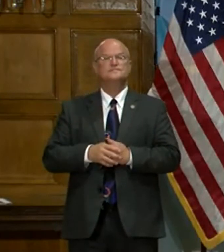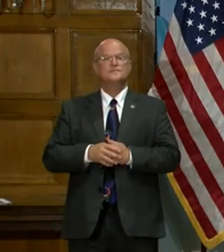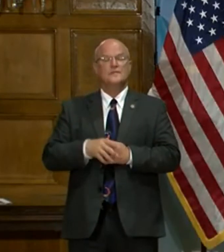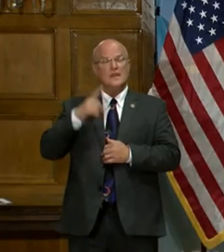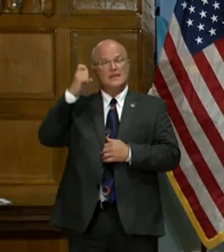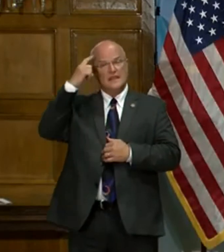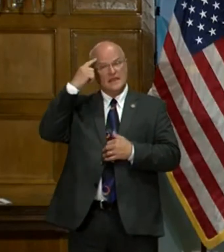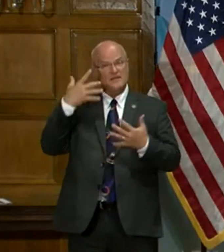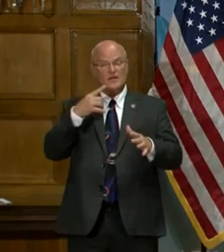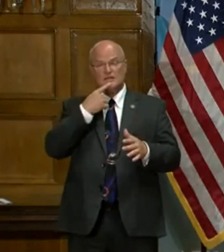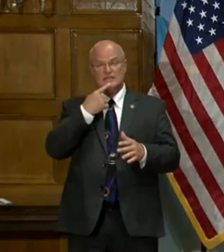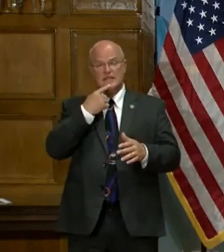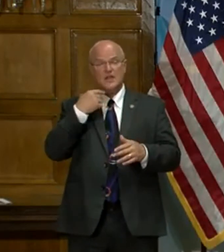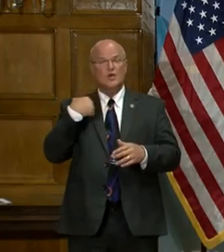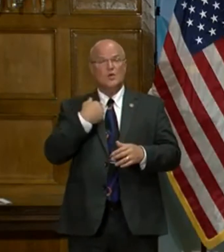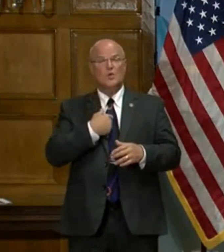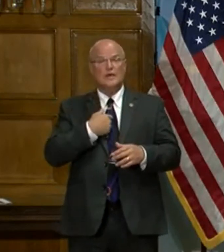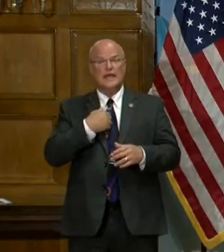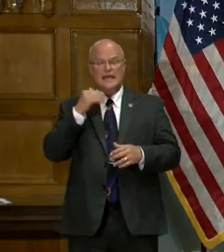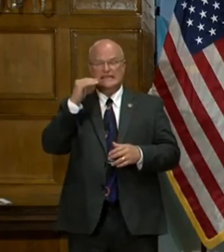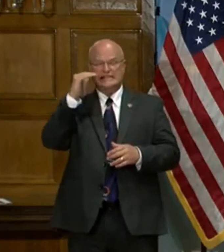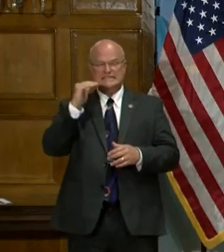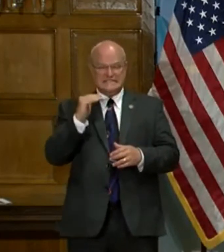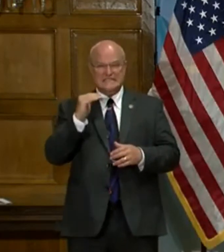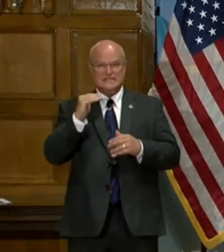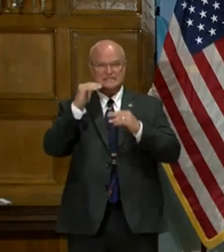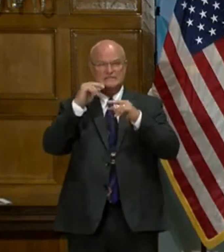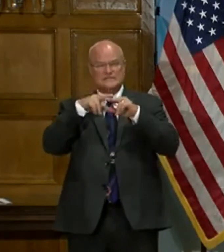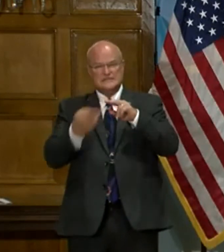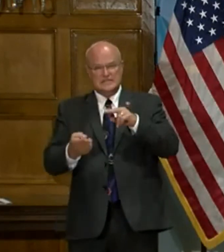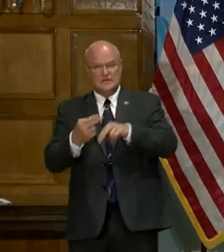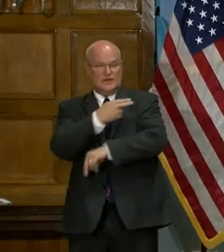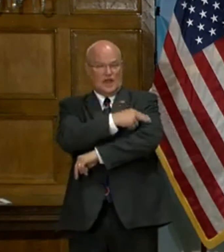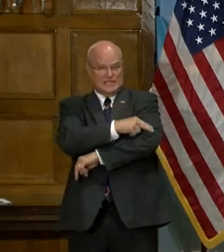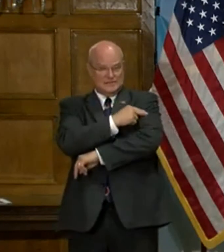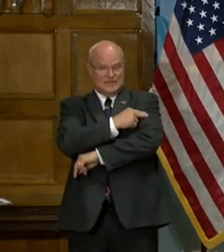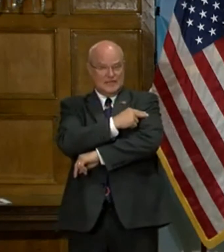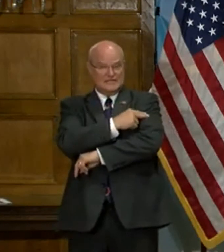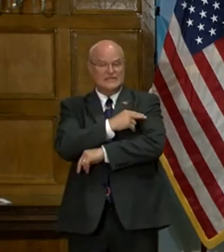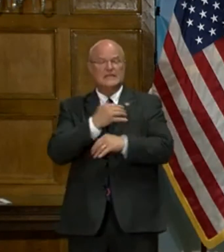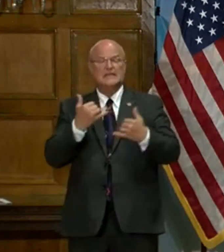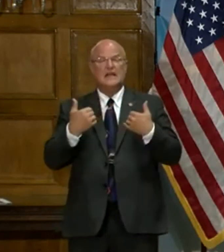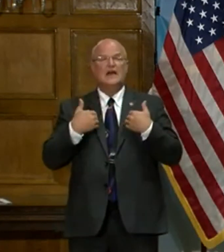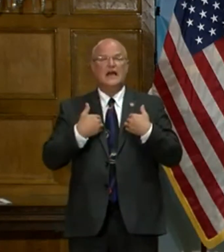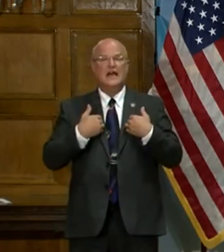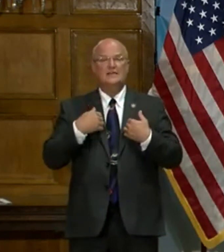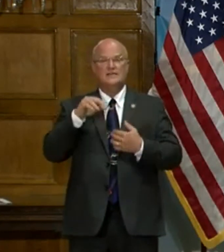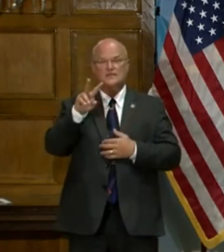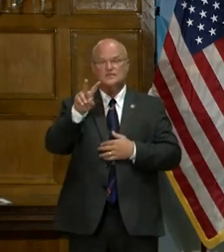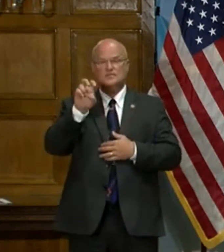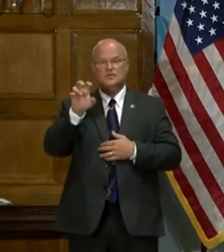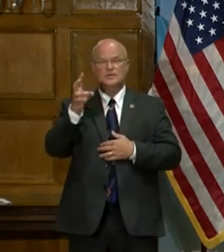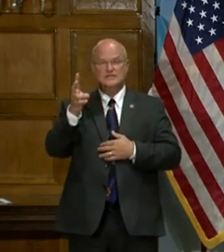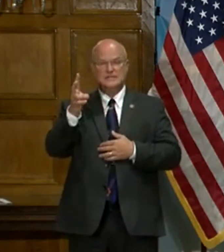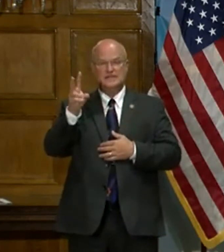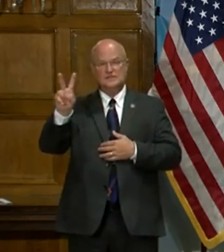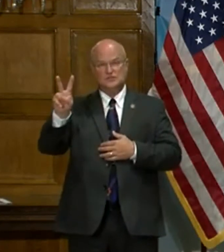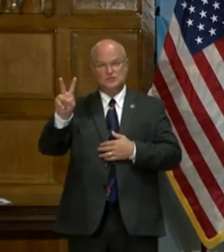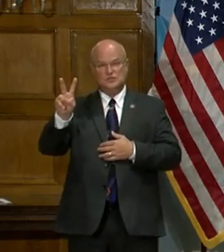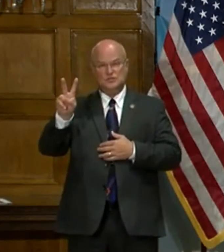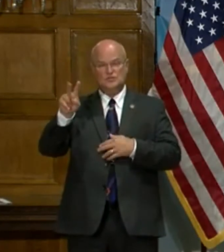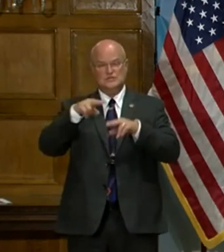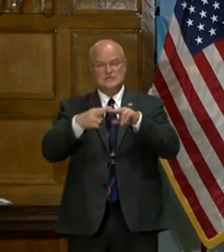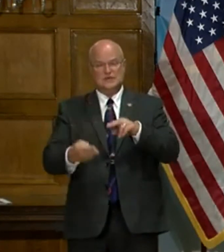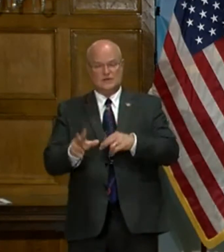The governor's already mentioned we've had a slight decrease in the number currently hospitalized. We're down to 272, a decrease